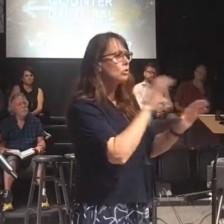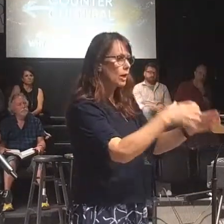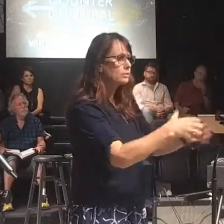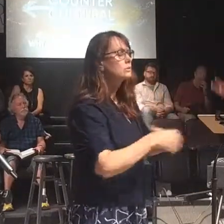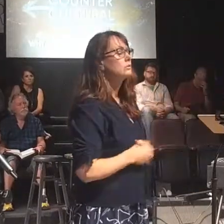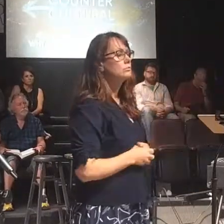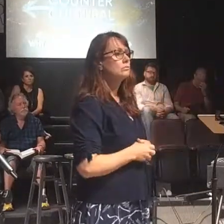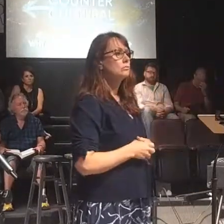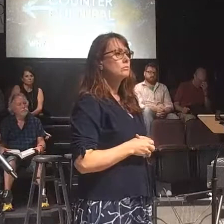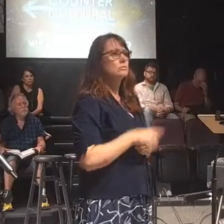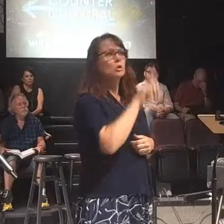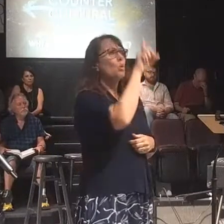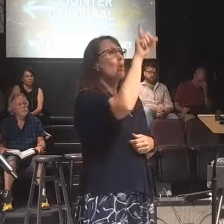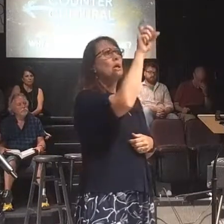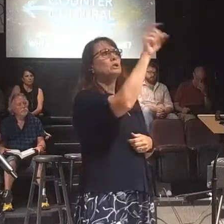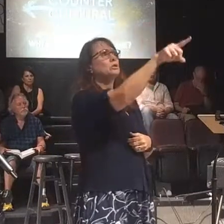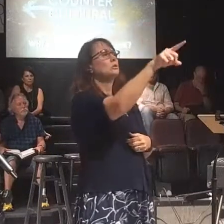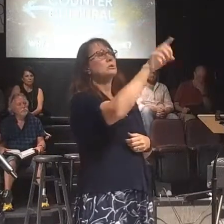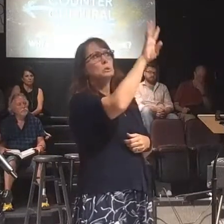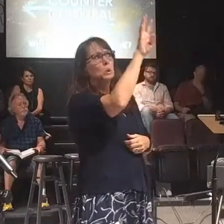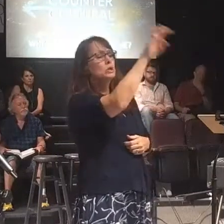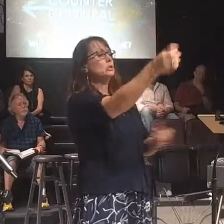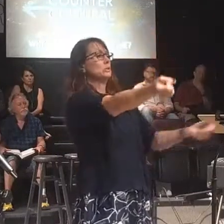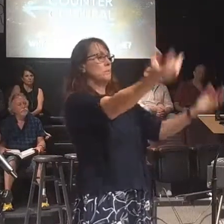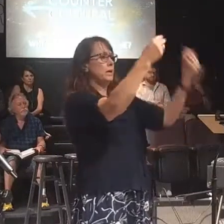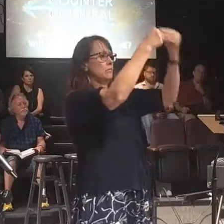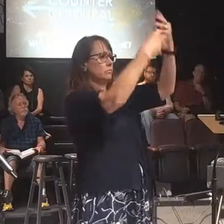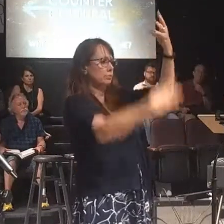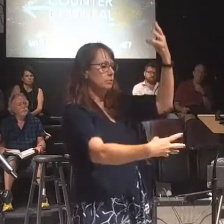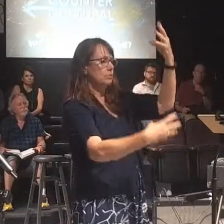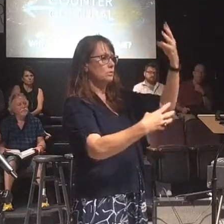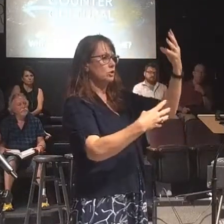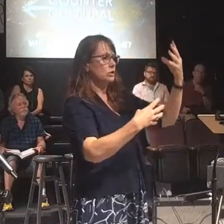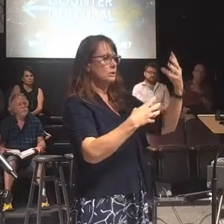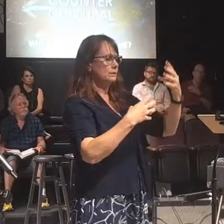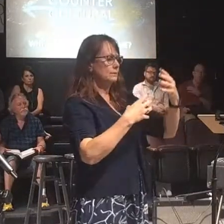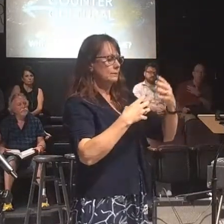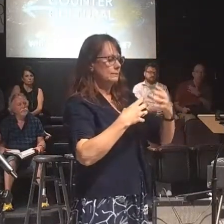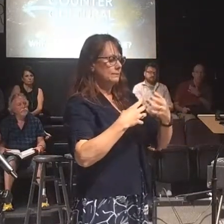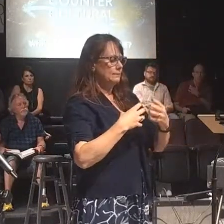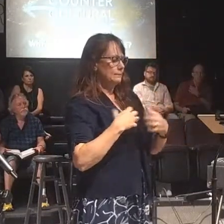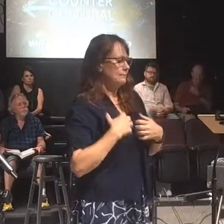of those questions are up in the air, and there's this wrestling that goes on.